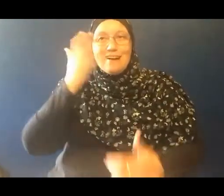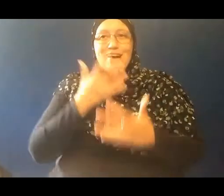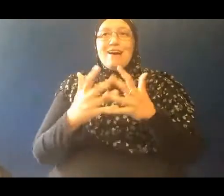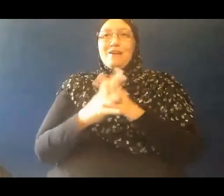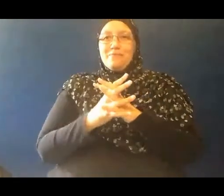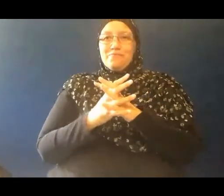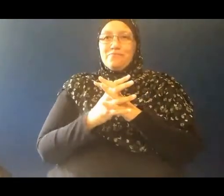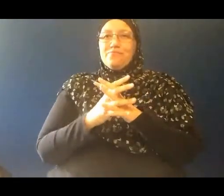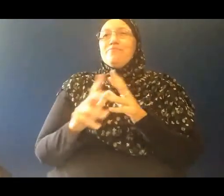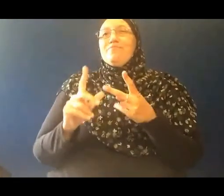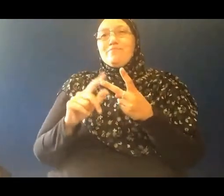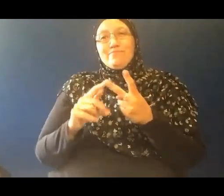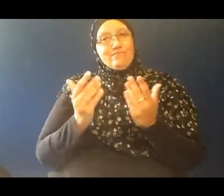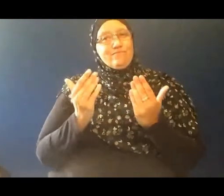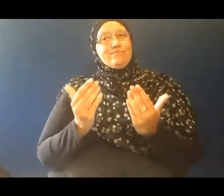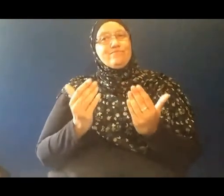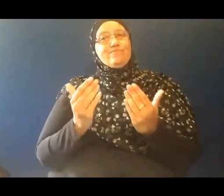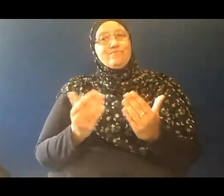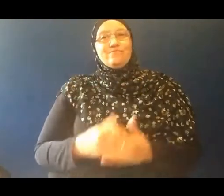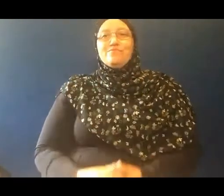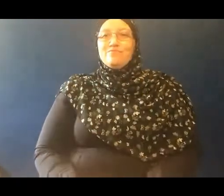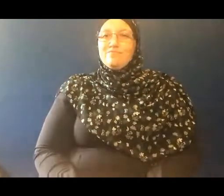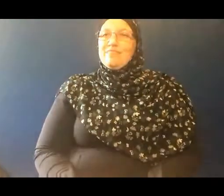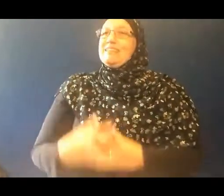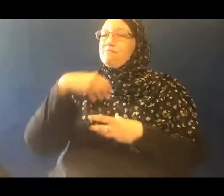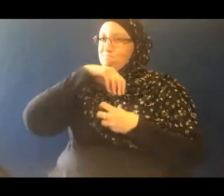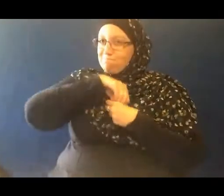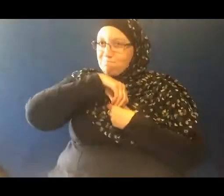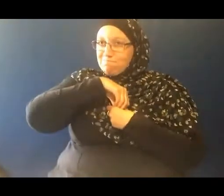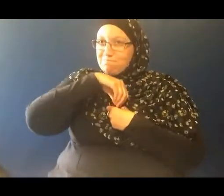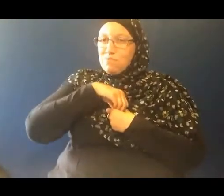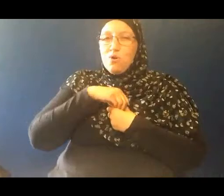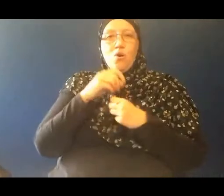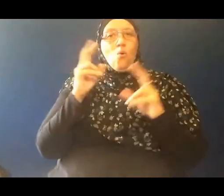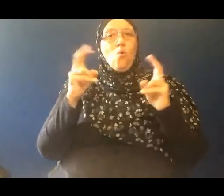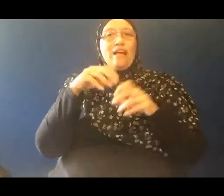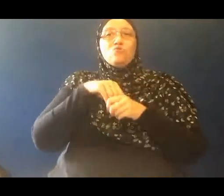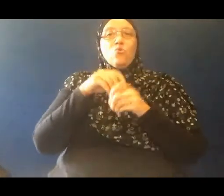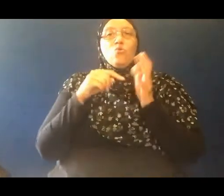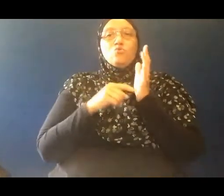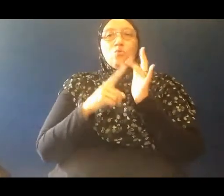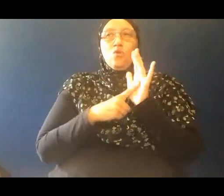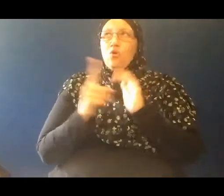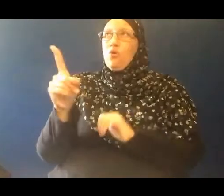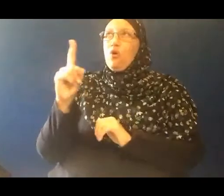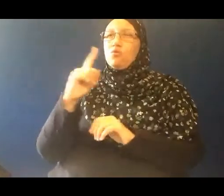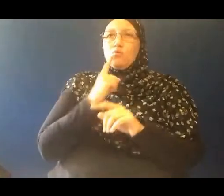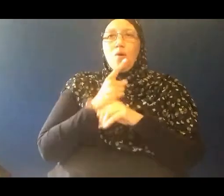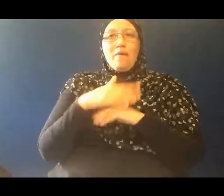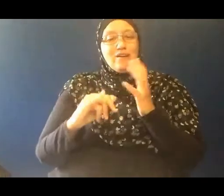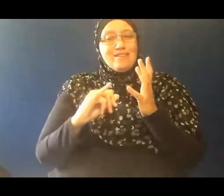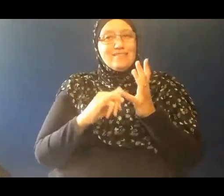one is an external tool. The internal tool, God refers to it as patience, sabr.